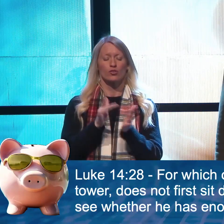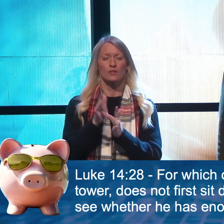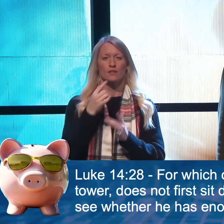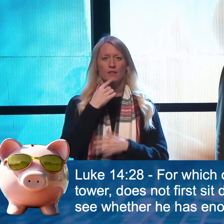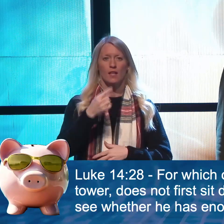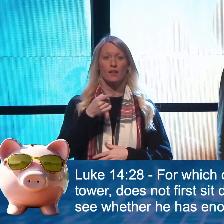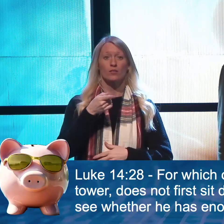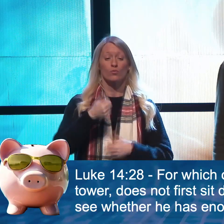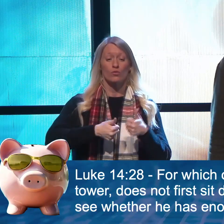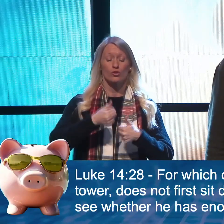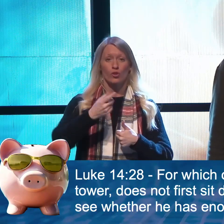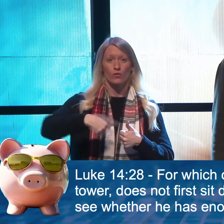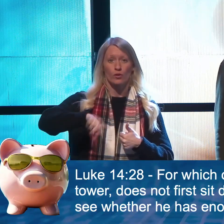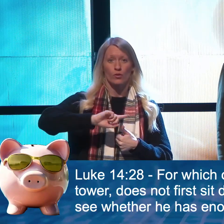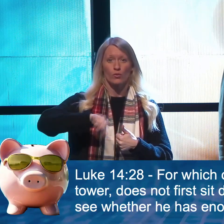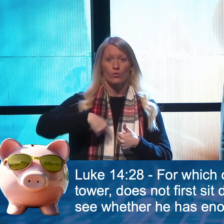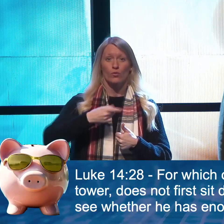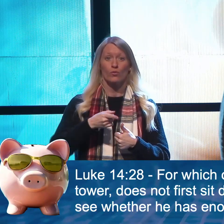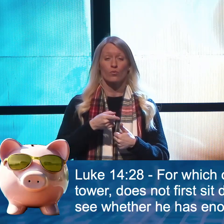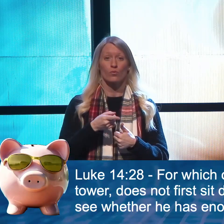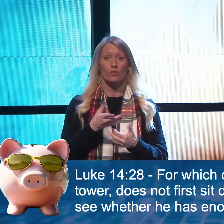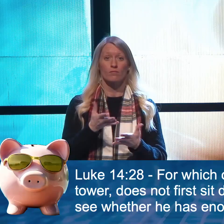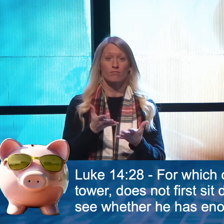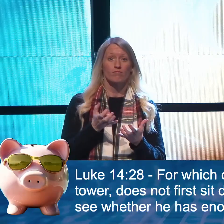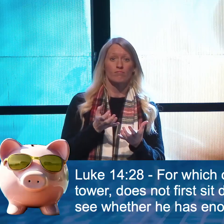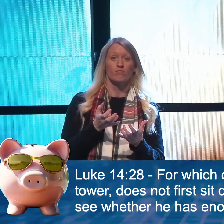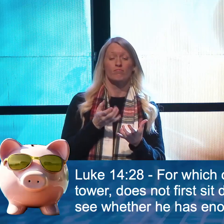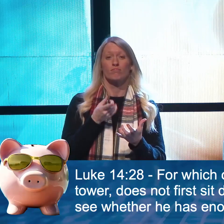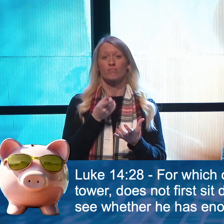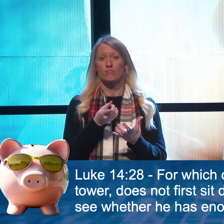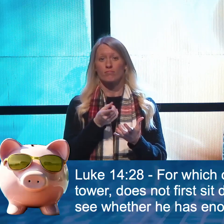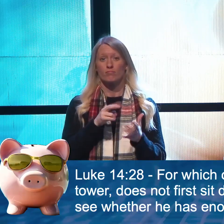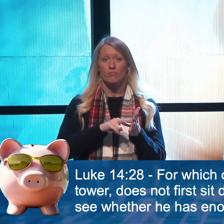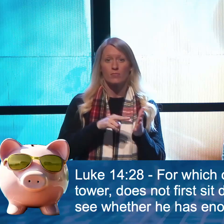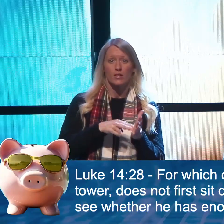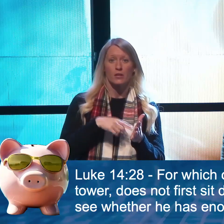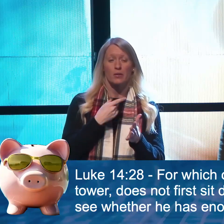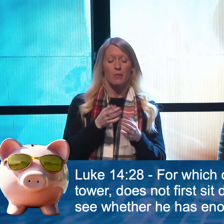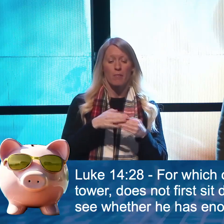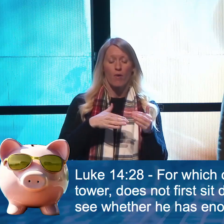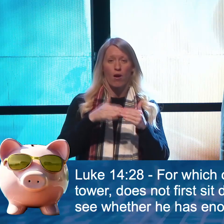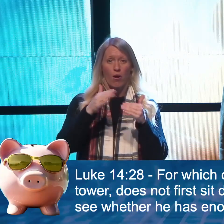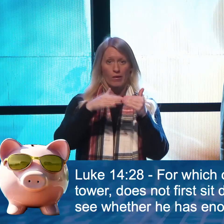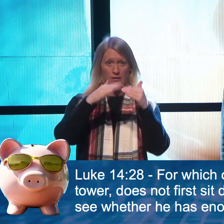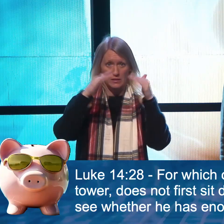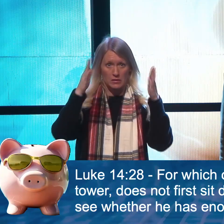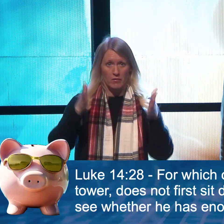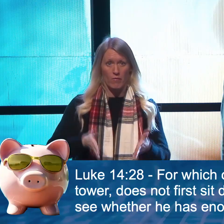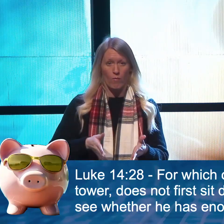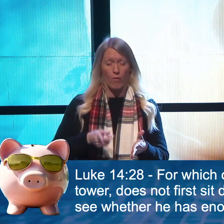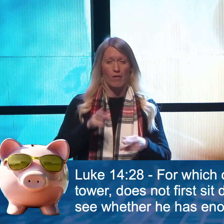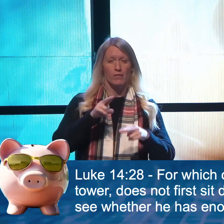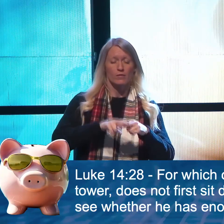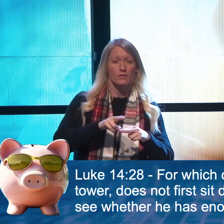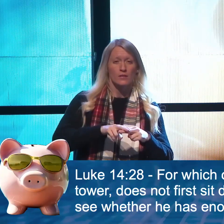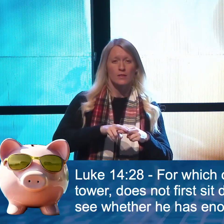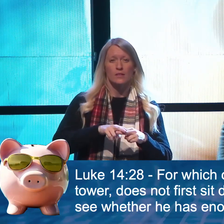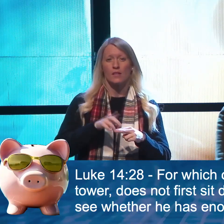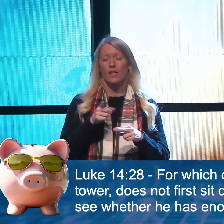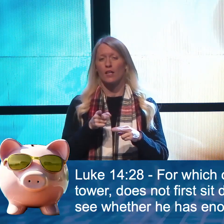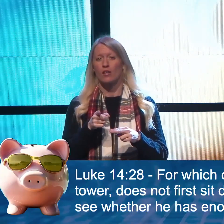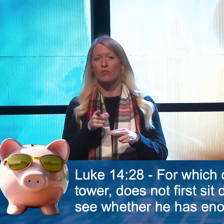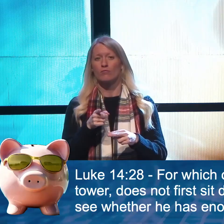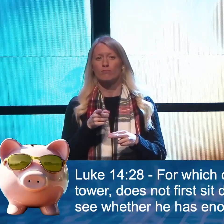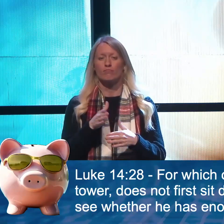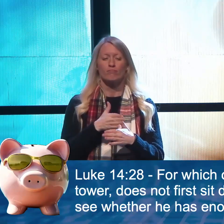build a tower, keyword intending to build a tower, does not first sit down, estimate the cost to see whether